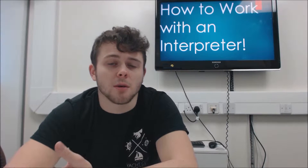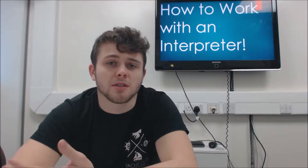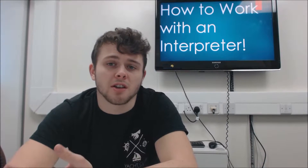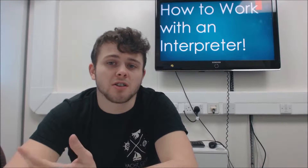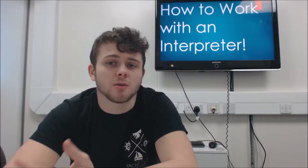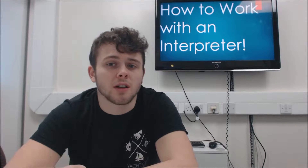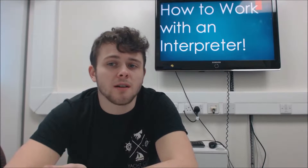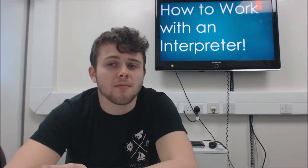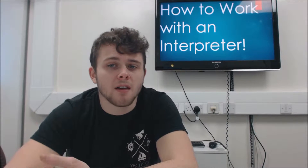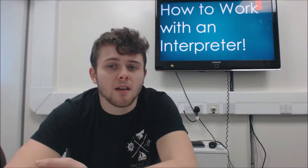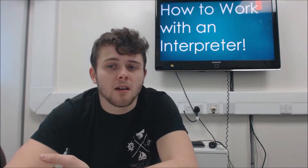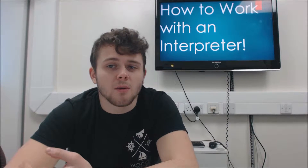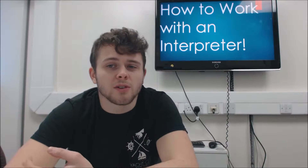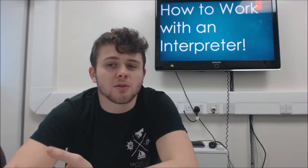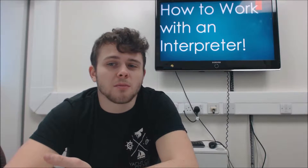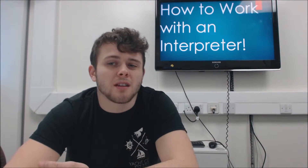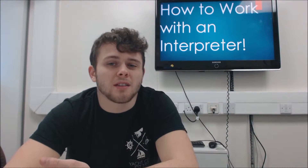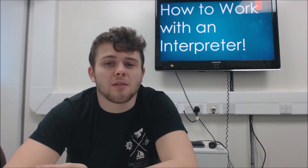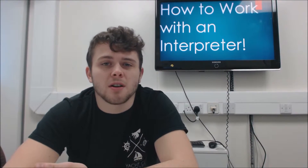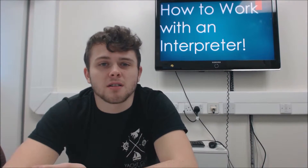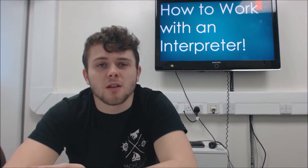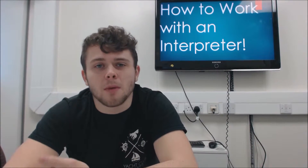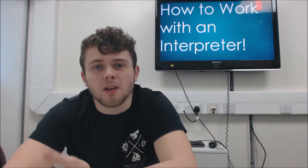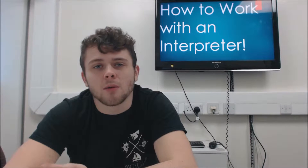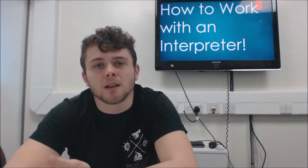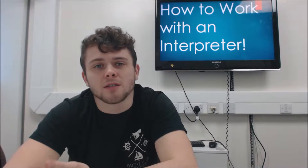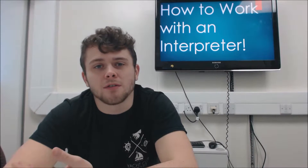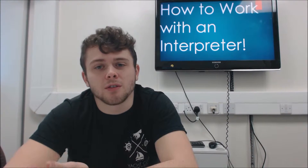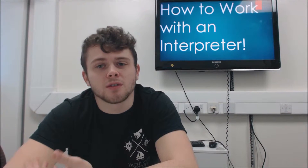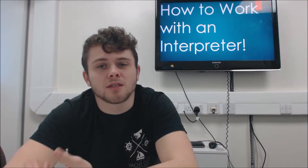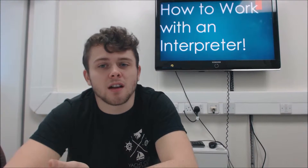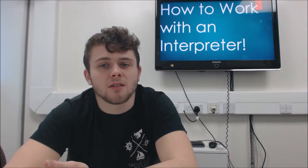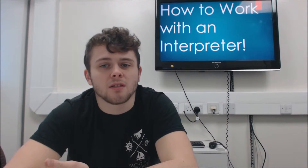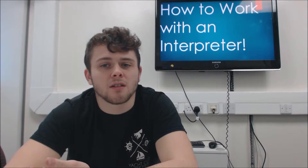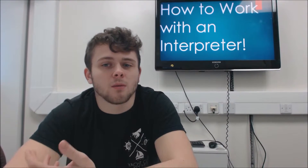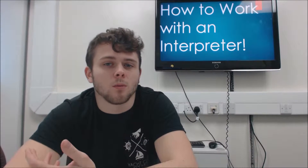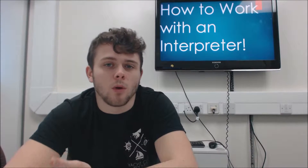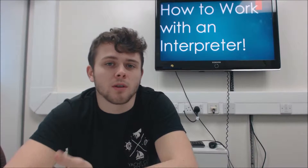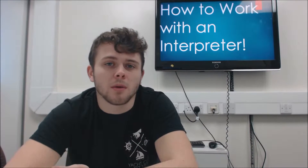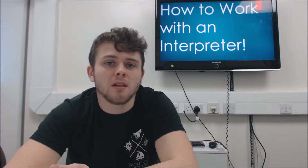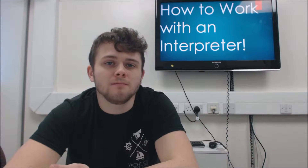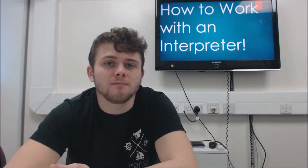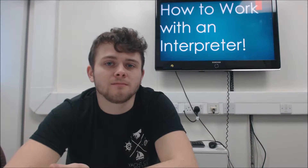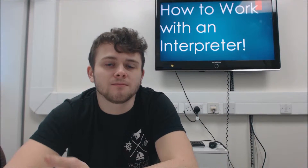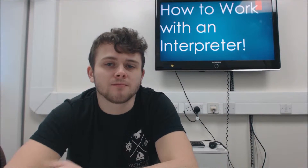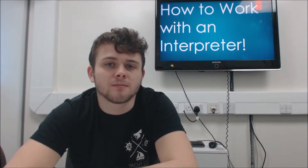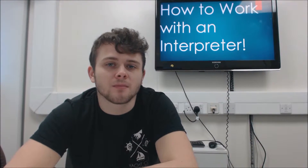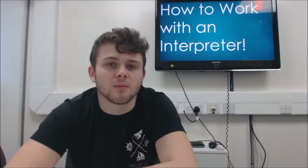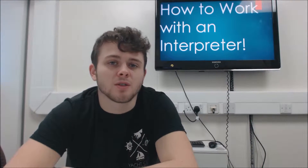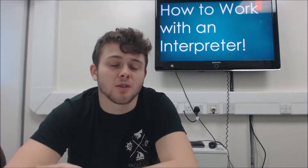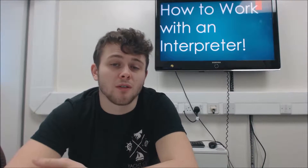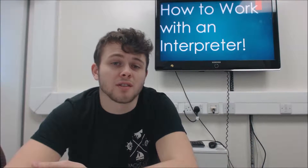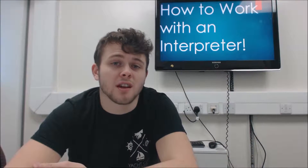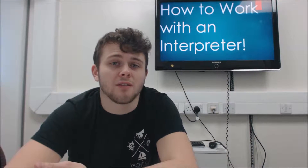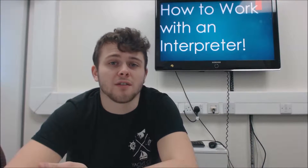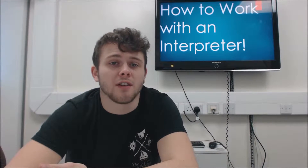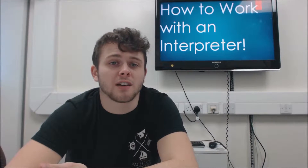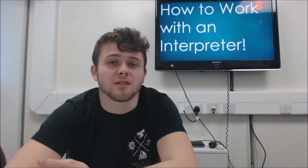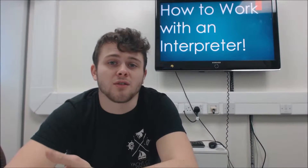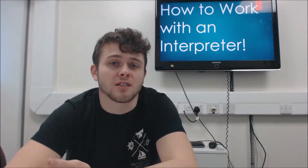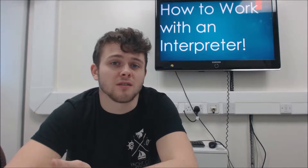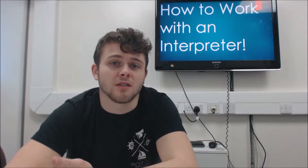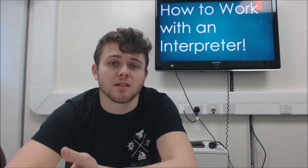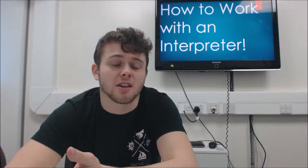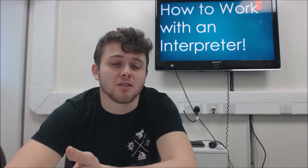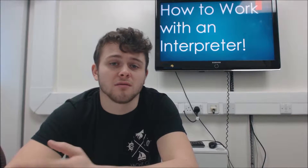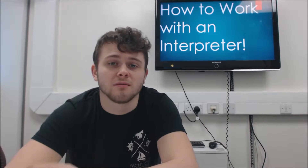the actual interpretation you'll get, which could mean that the deaf person might not be able to fully understand what you mean, which could obviously have an effect